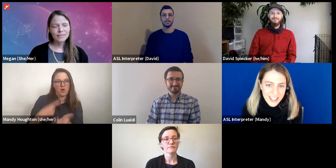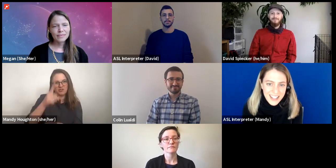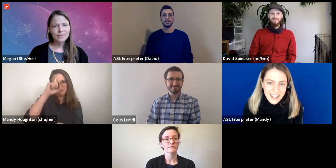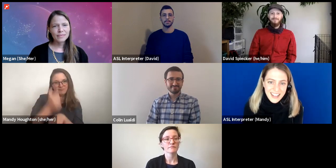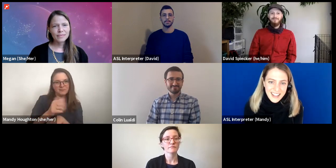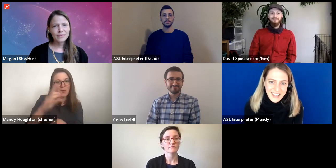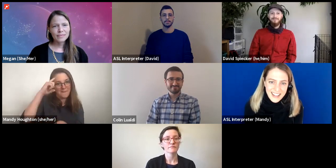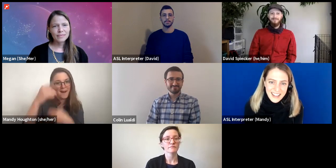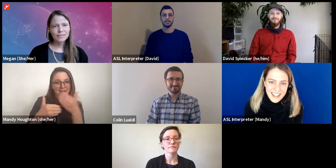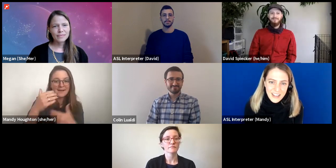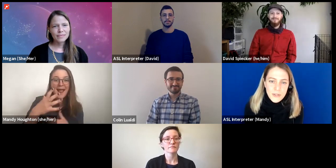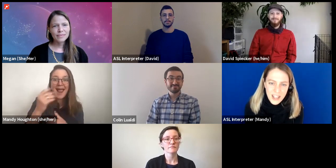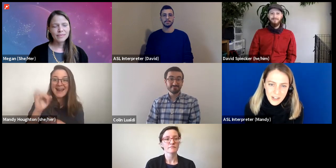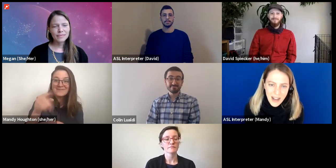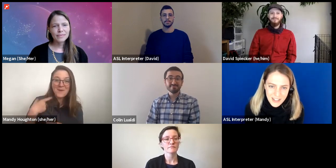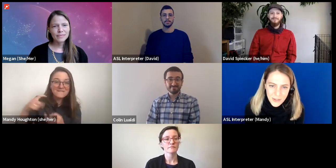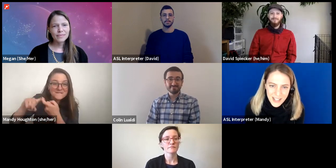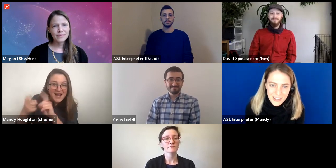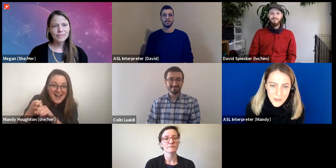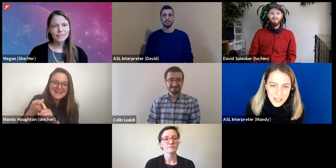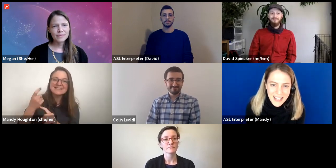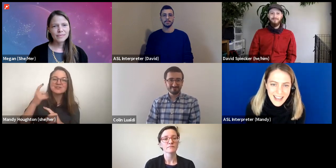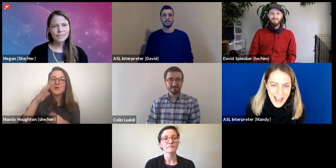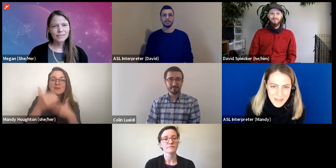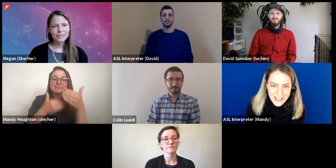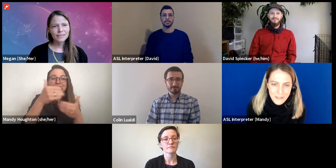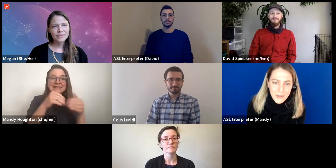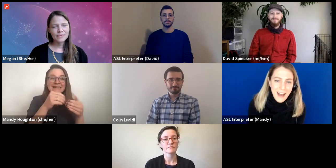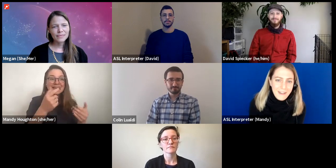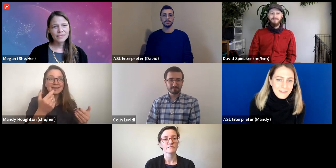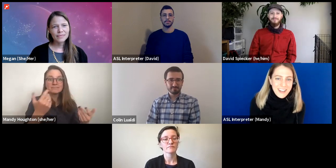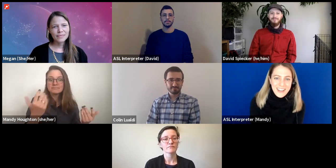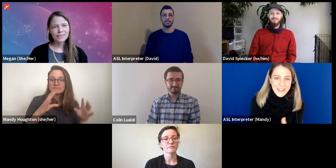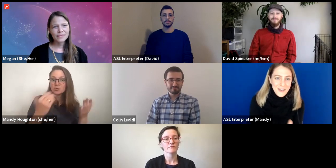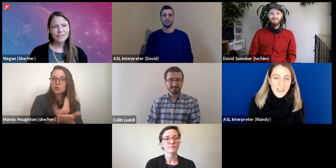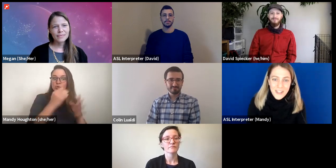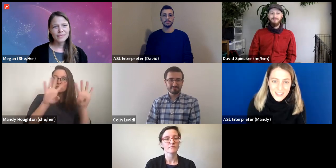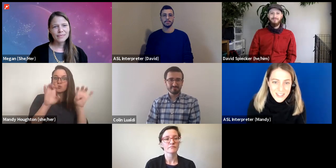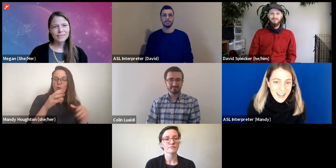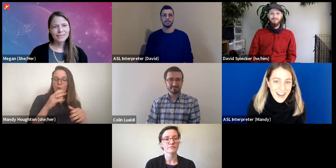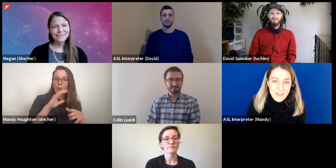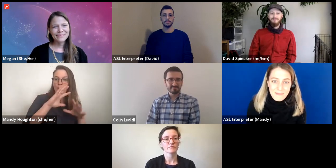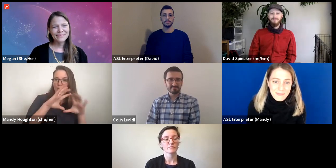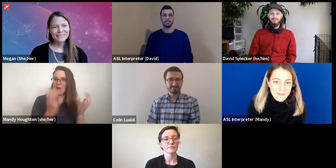field. If you set your mind to it, you can make it happen. If you have,